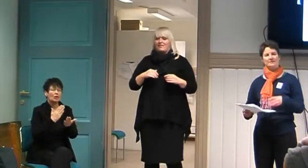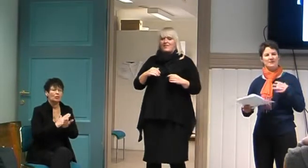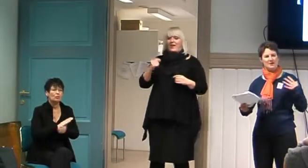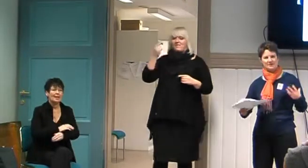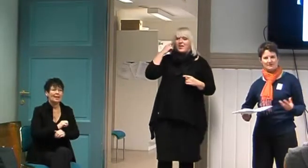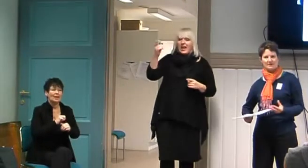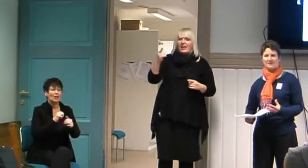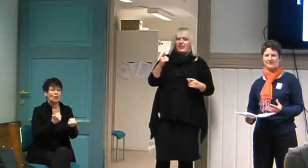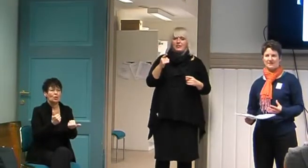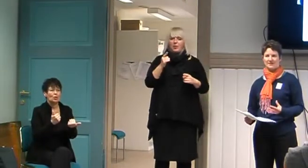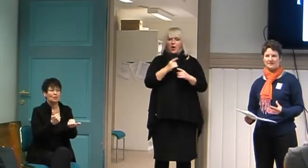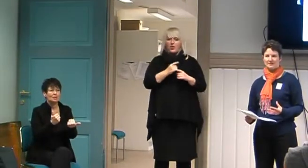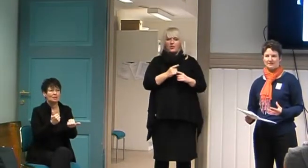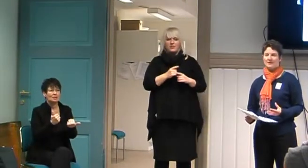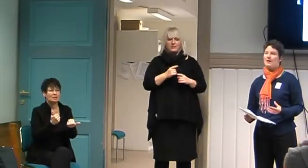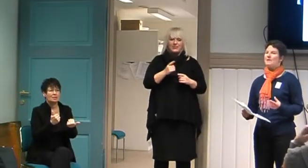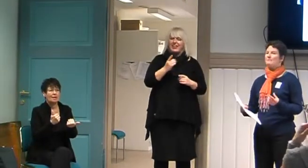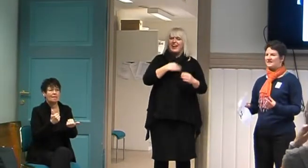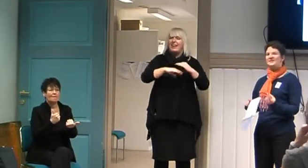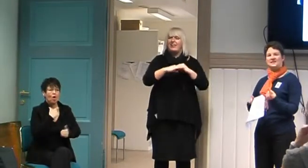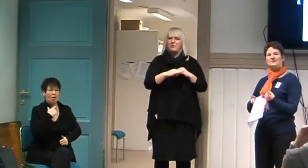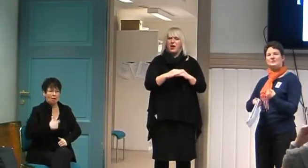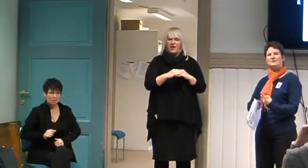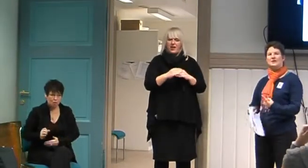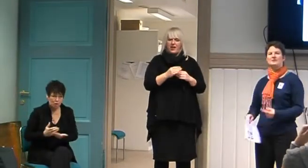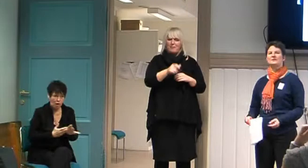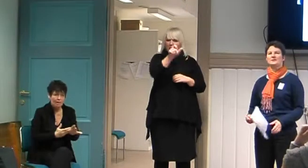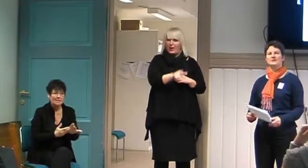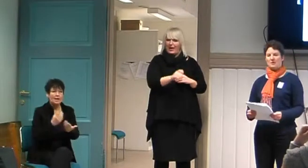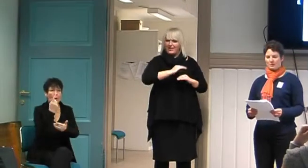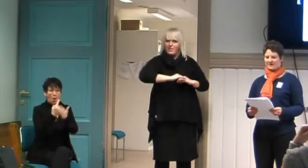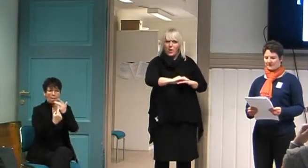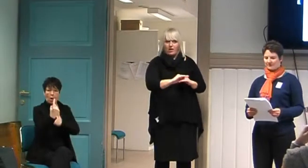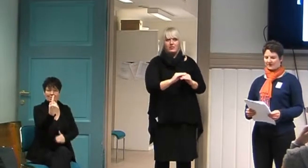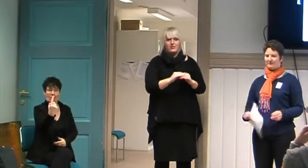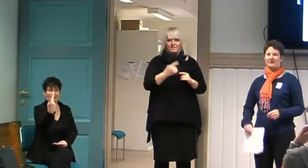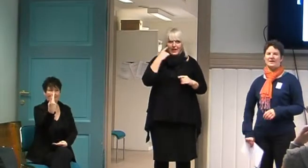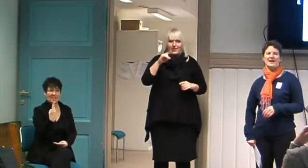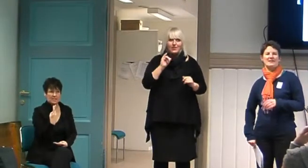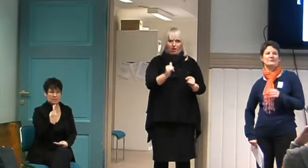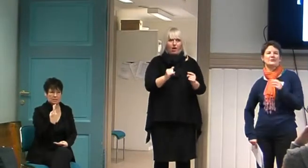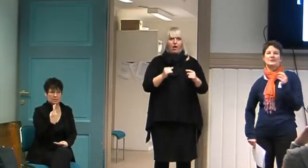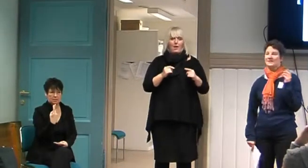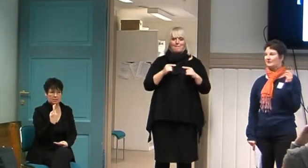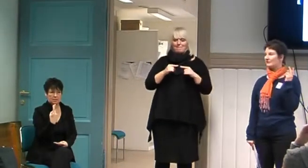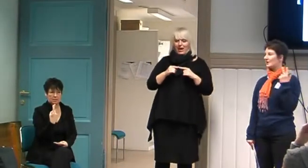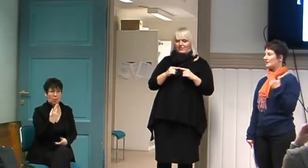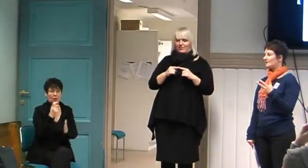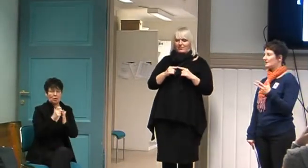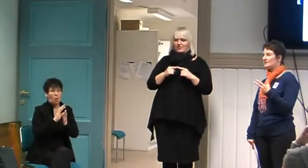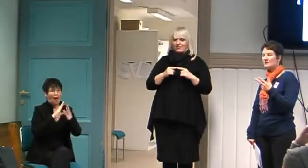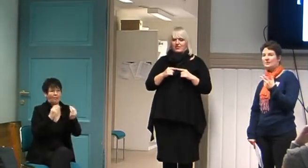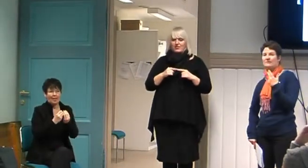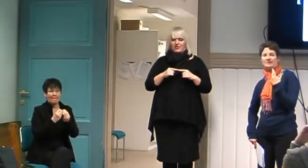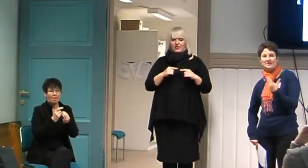and a personalised visit, but it is with a person. We don't currently have